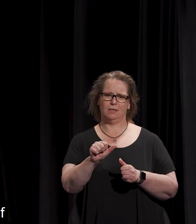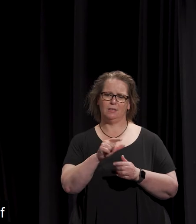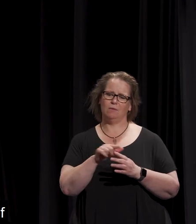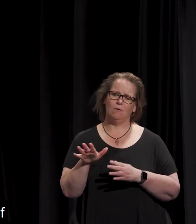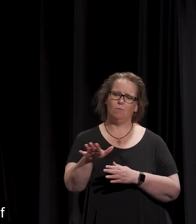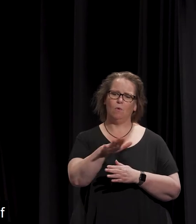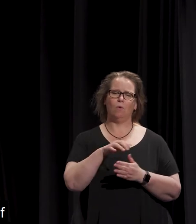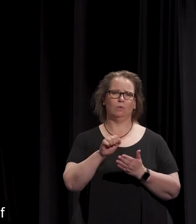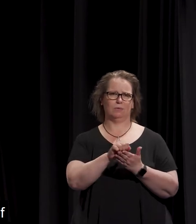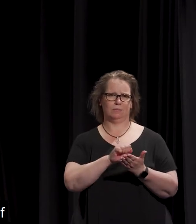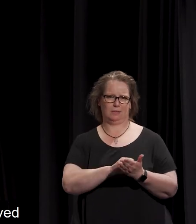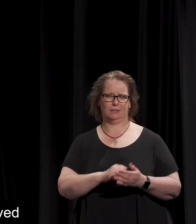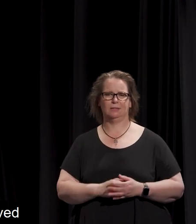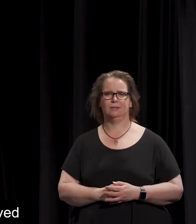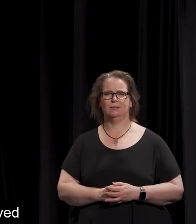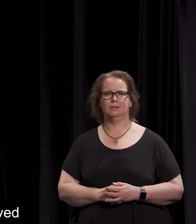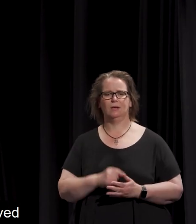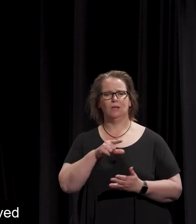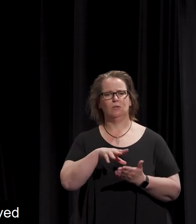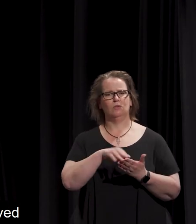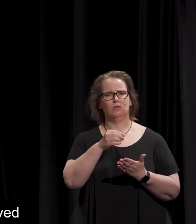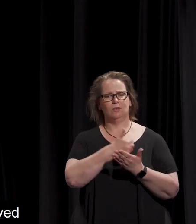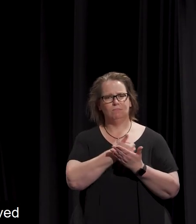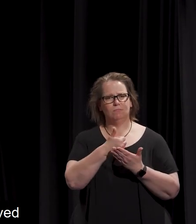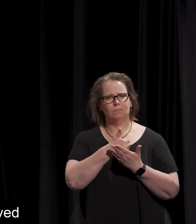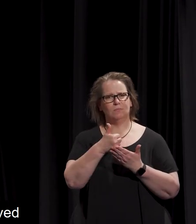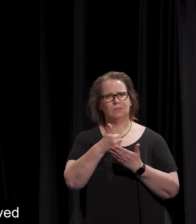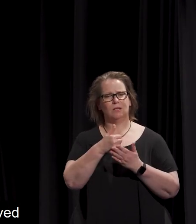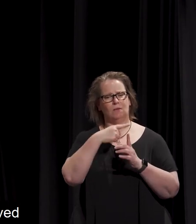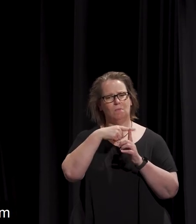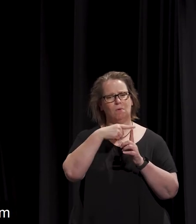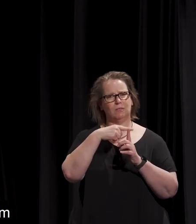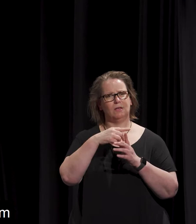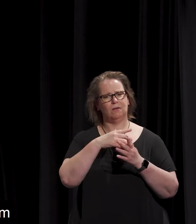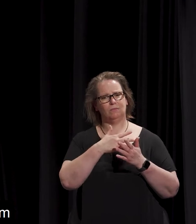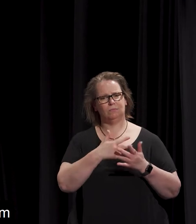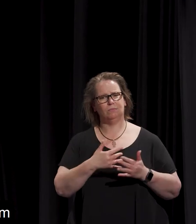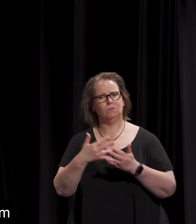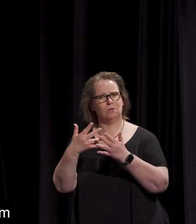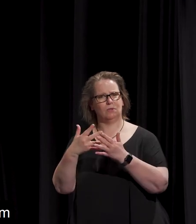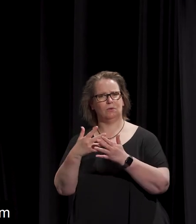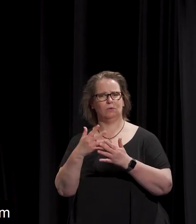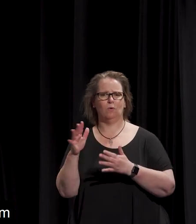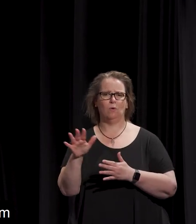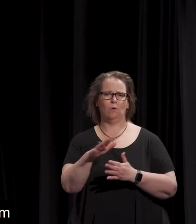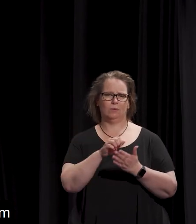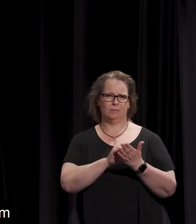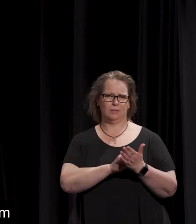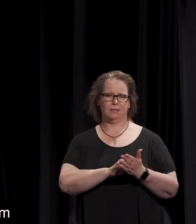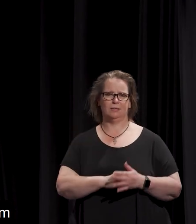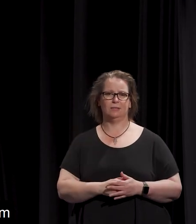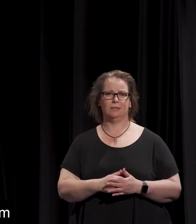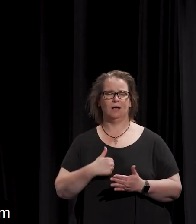their academic undertakings. These students have achieved consistently positive results across all subject areas.